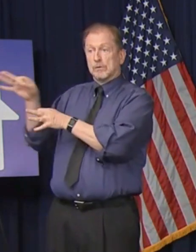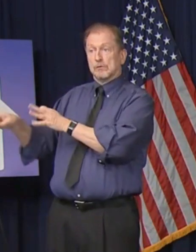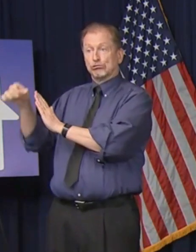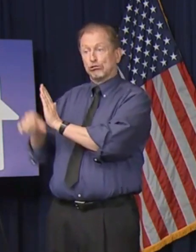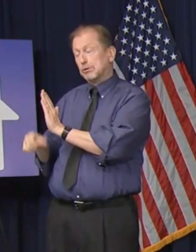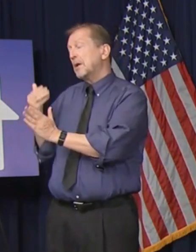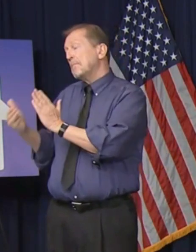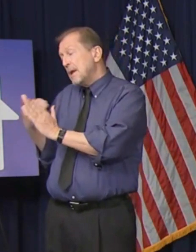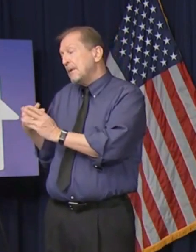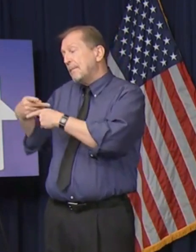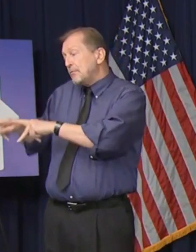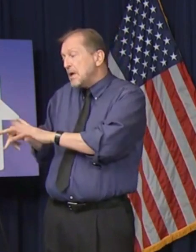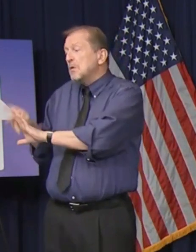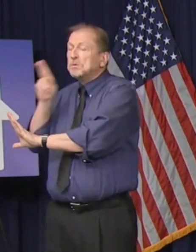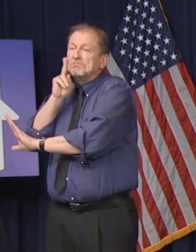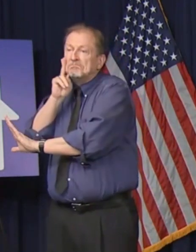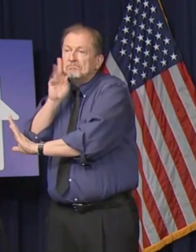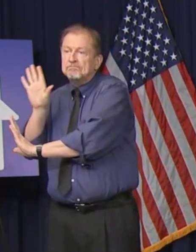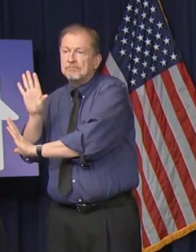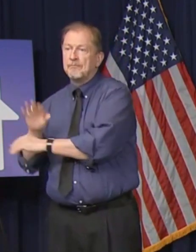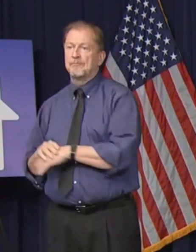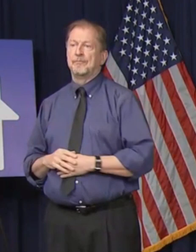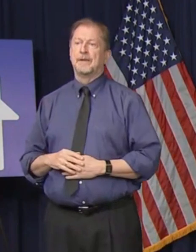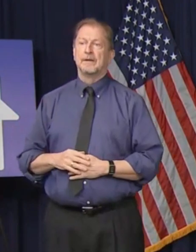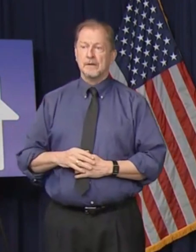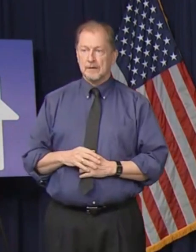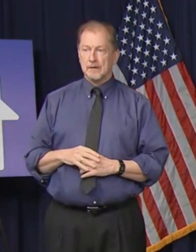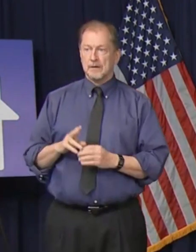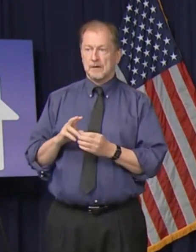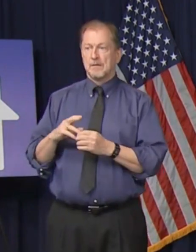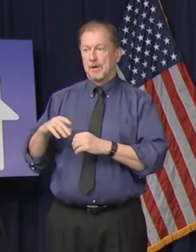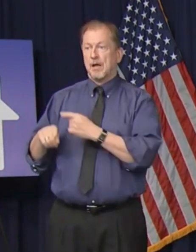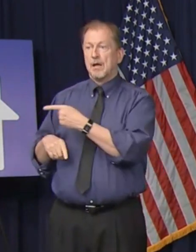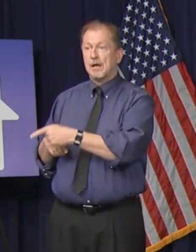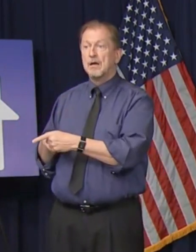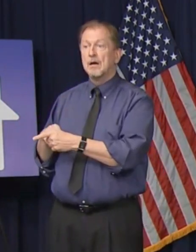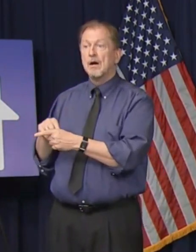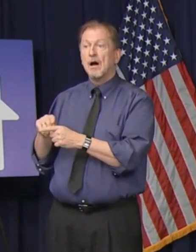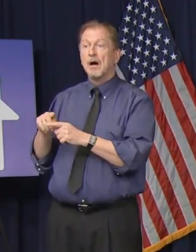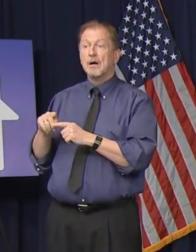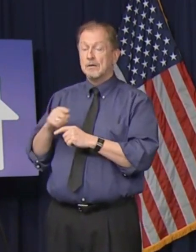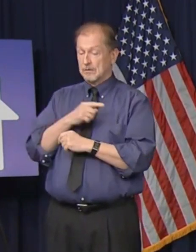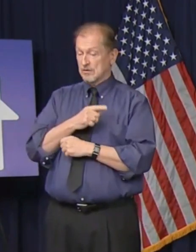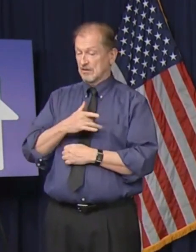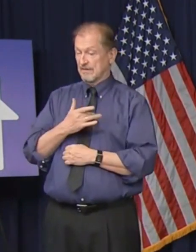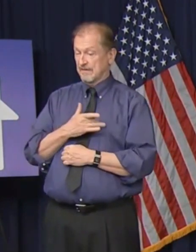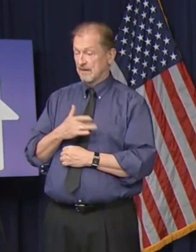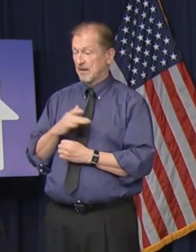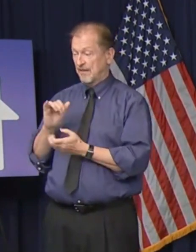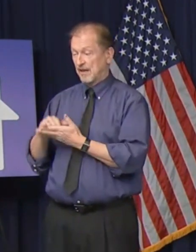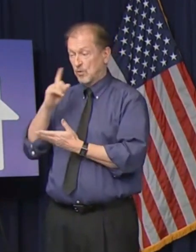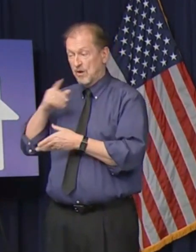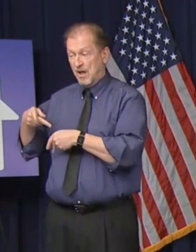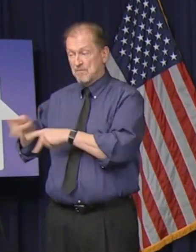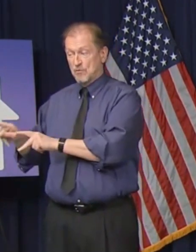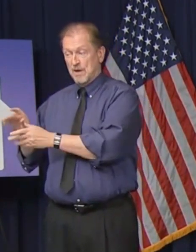into consideration as we look forward. Are you able to give us a couple more elective surgeries, just preview what you may in the coming days